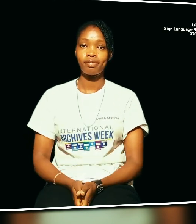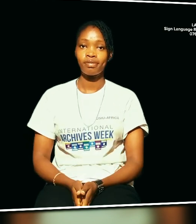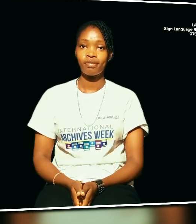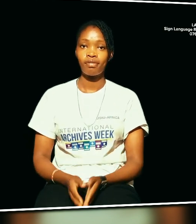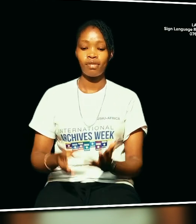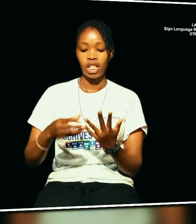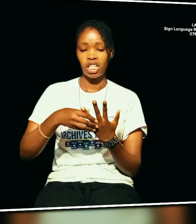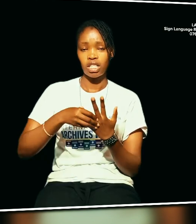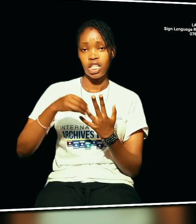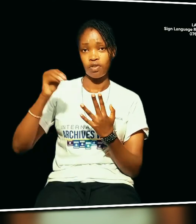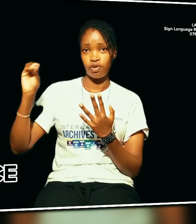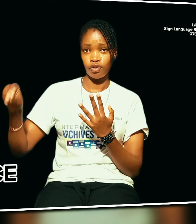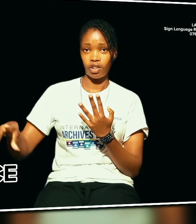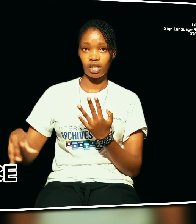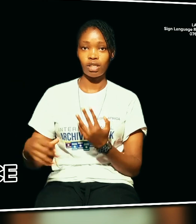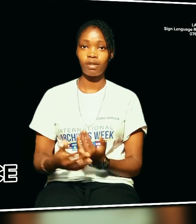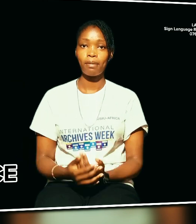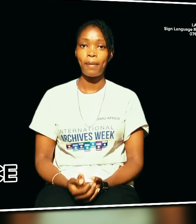Divorce.